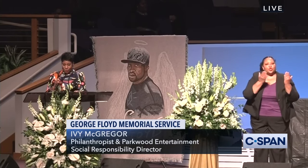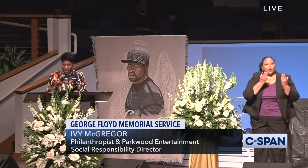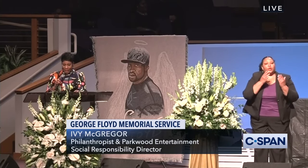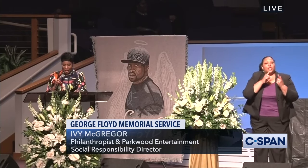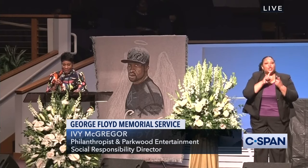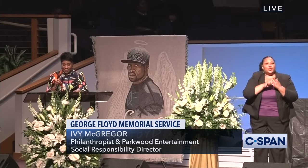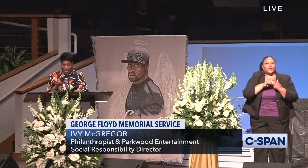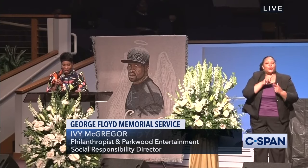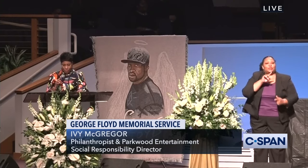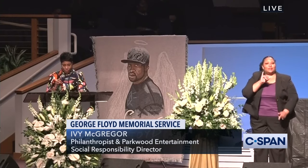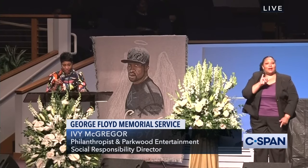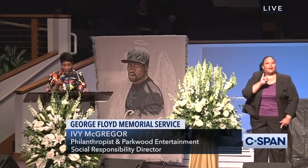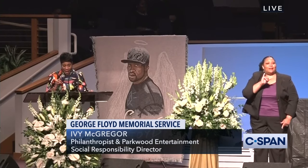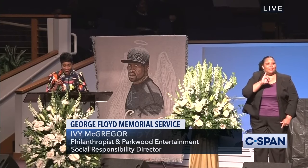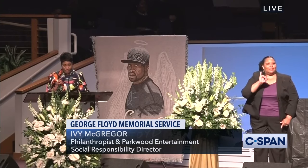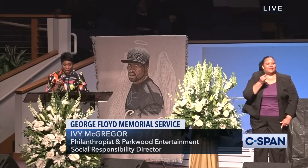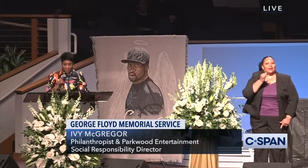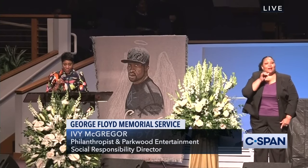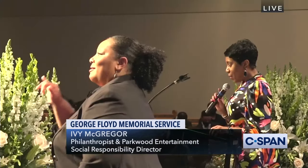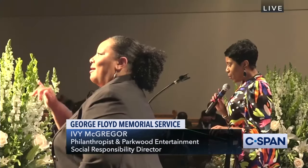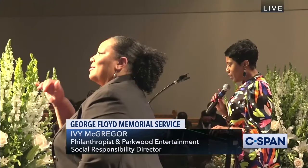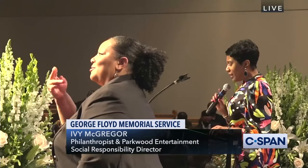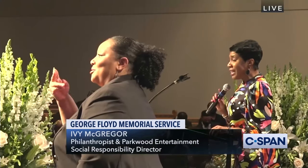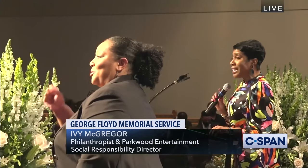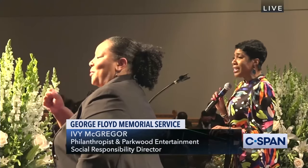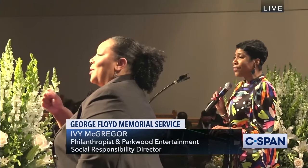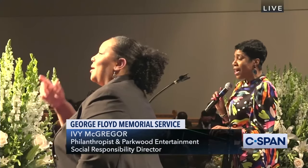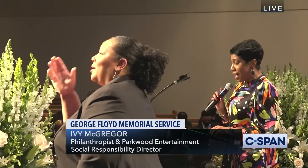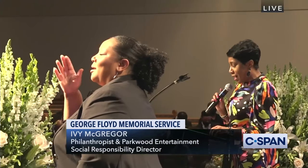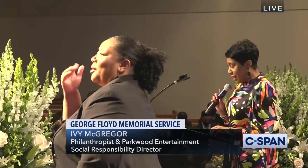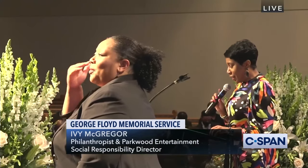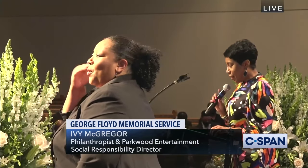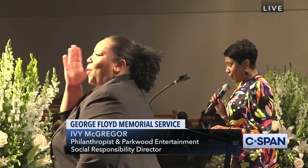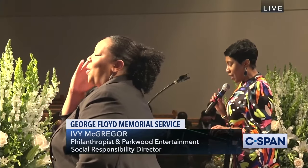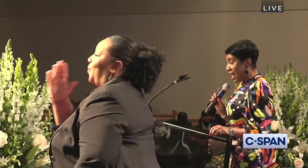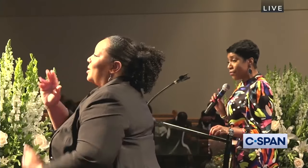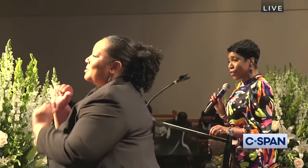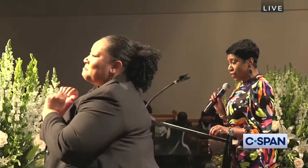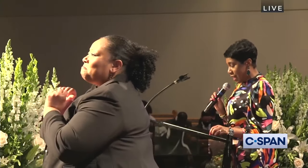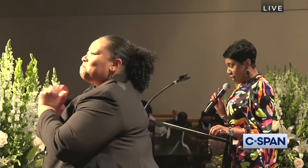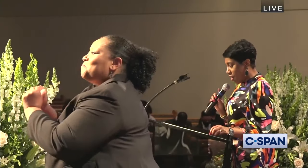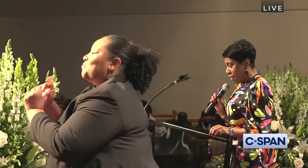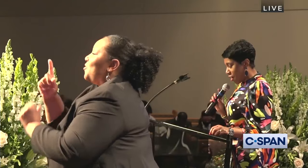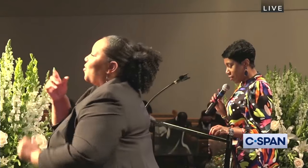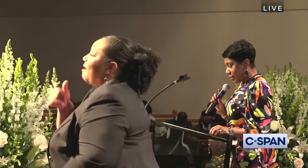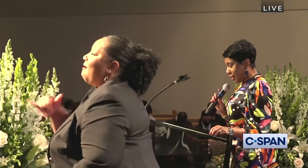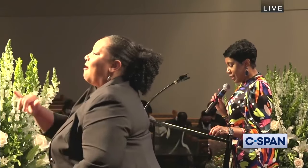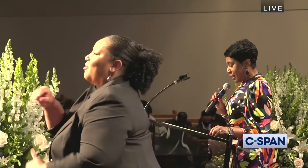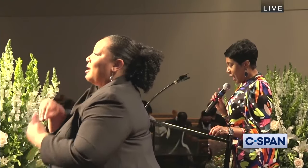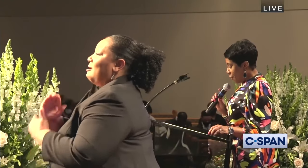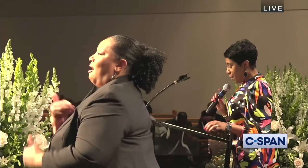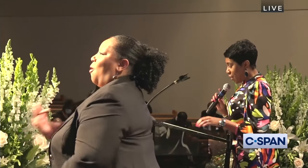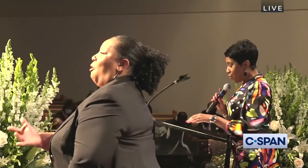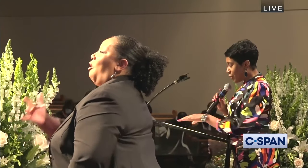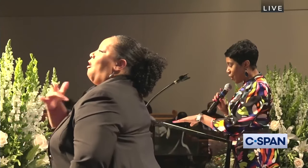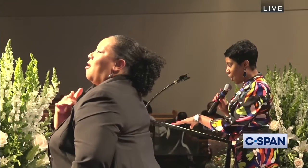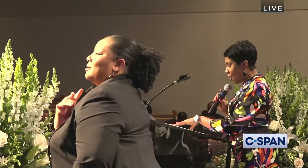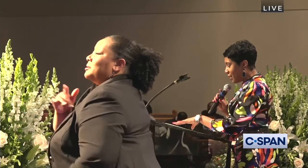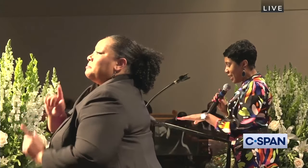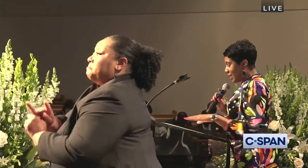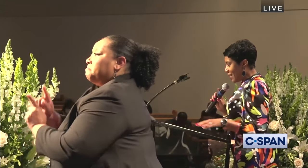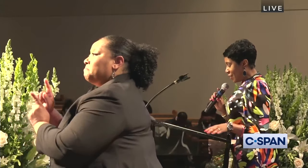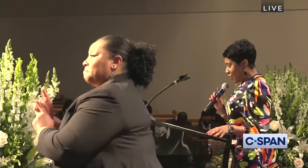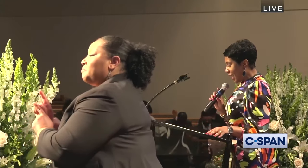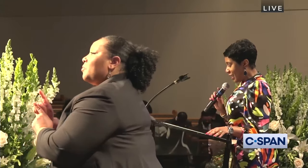to dear old Jack Yates High that will live on forever in our hearts. Now be it